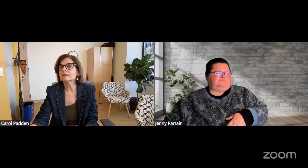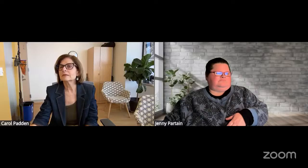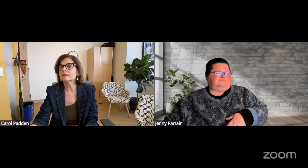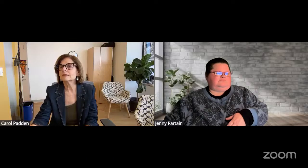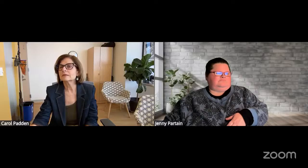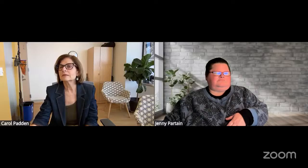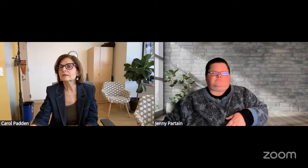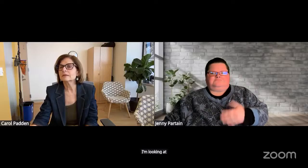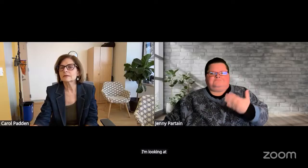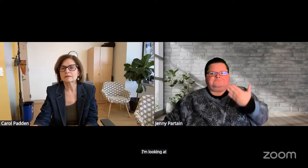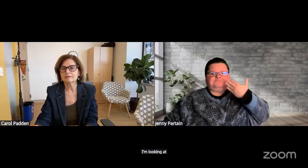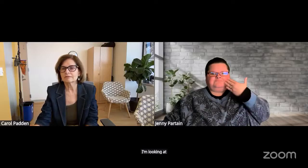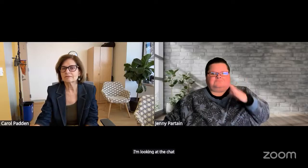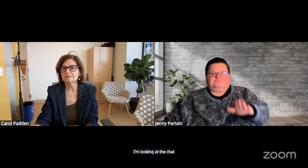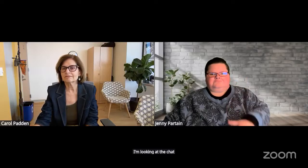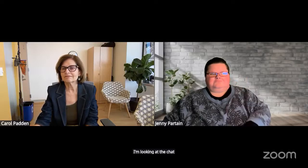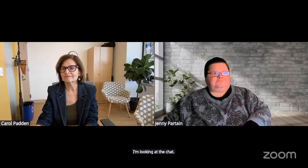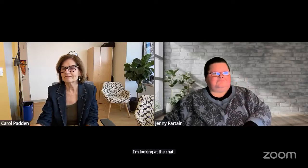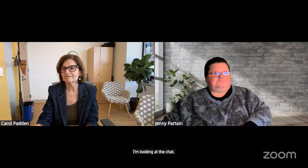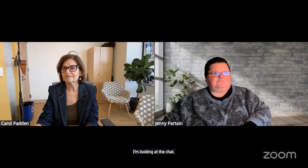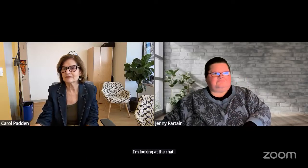I'm looking at the chat. Oh, I don't know.